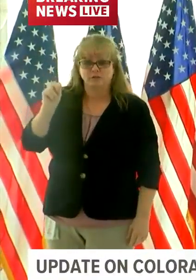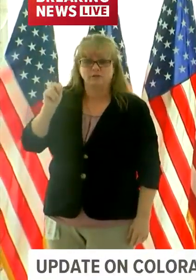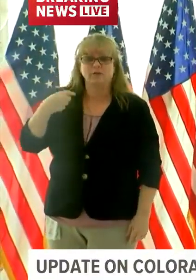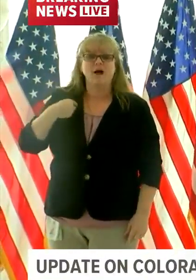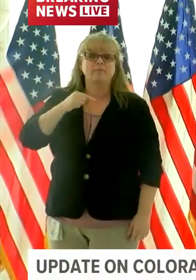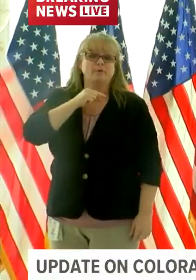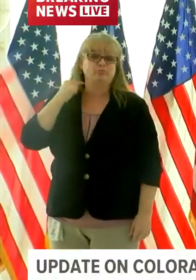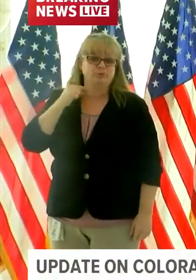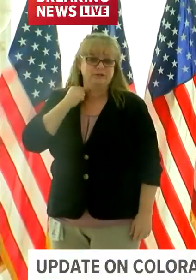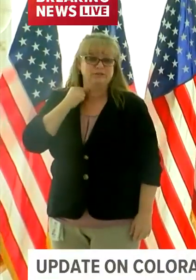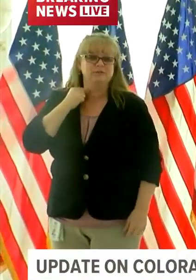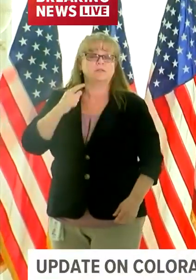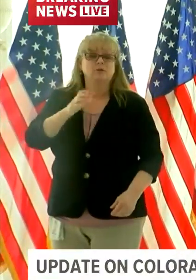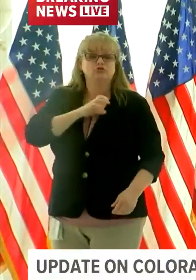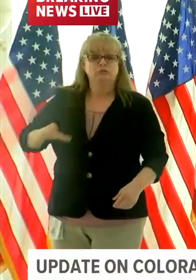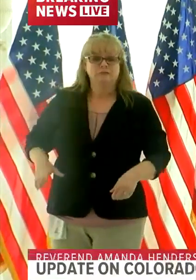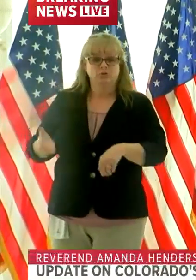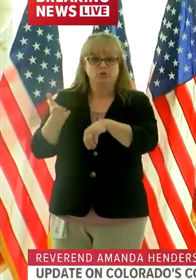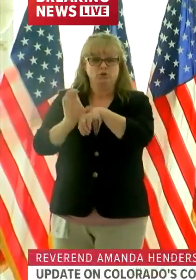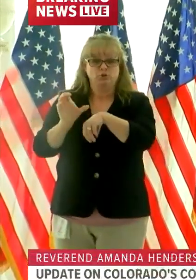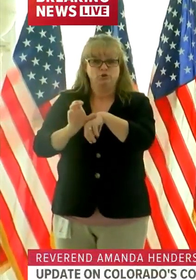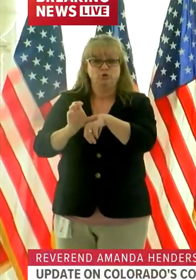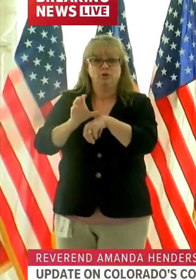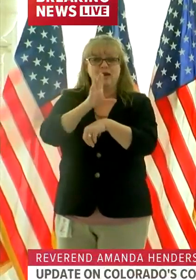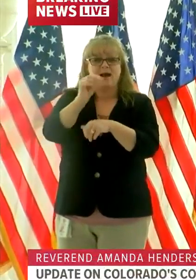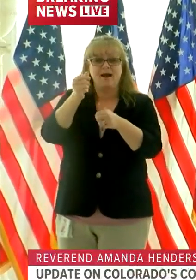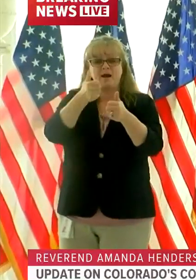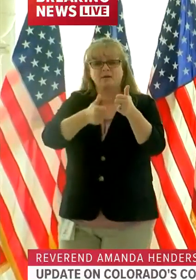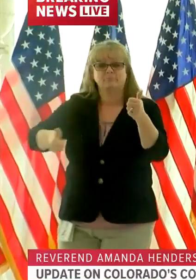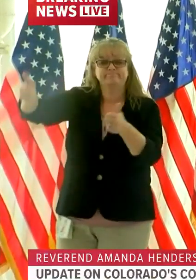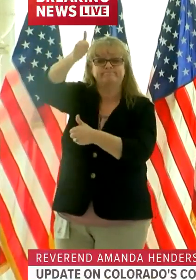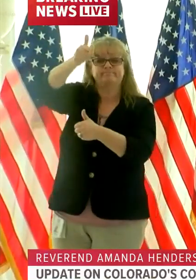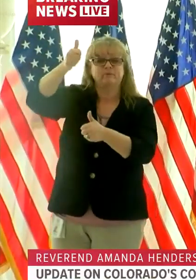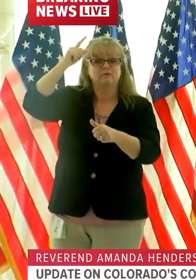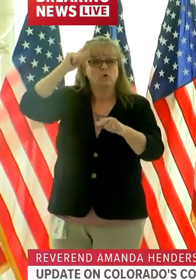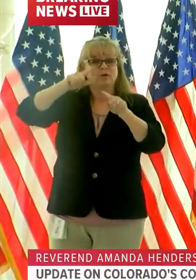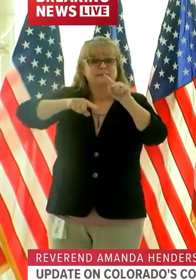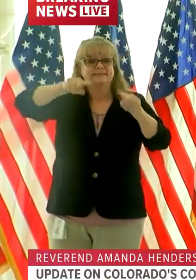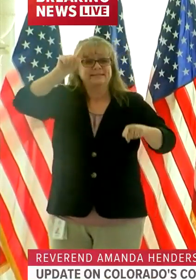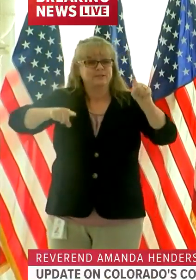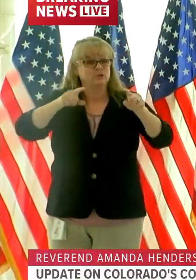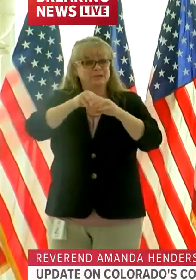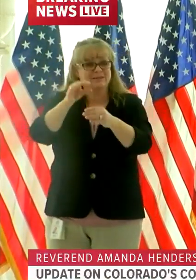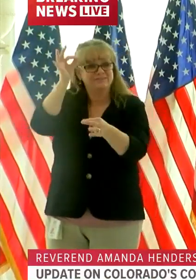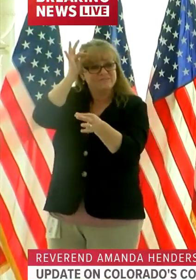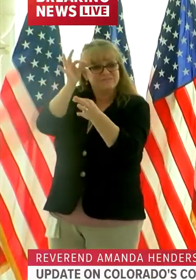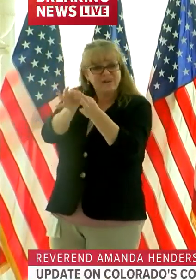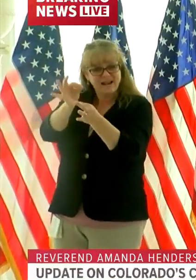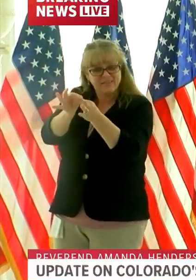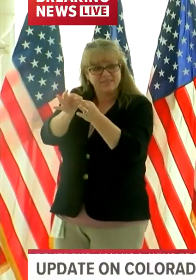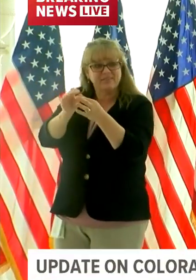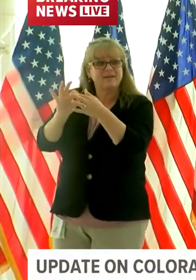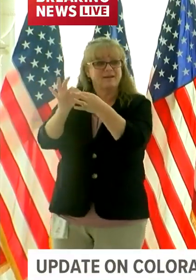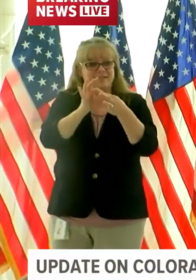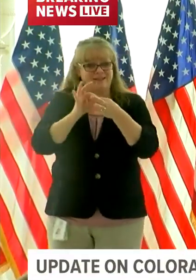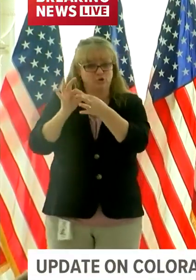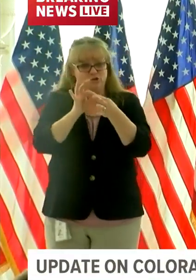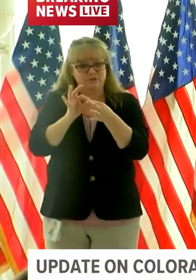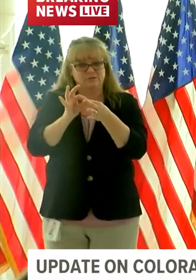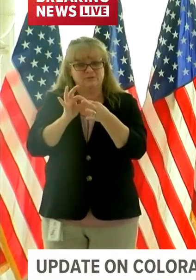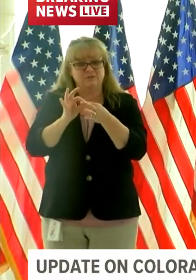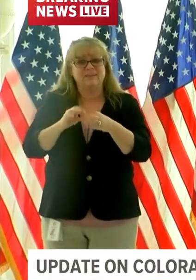the Executive Director of the Interfaith Alliance of Colorado. As a Christian, I'm in the midst of Holy Week, preparing